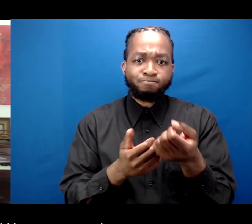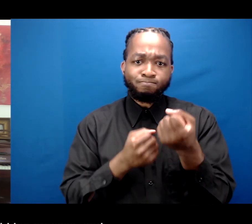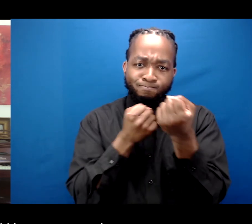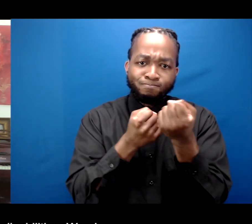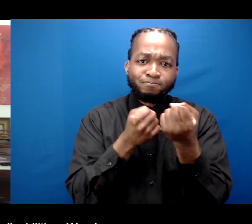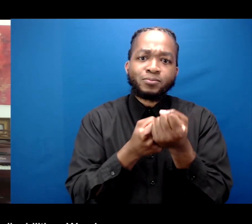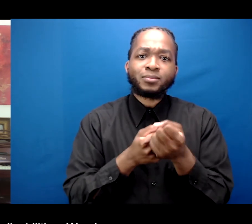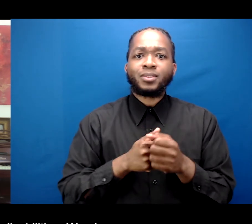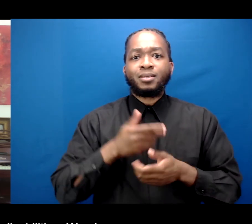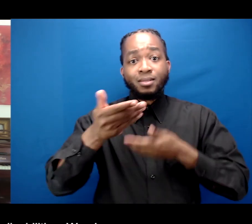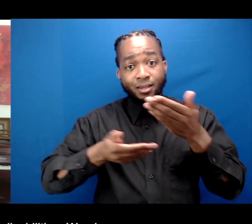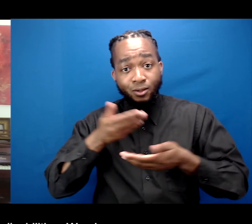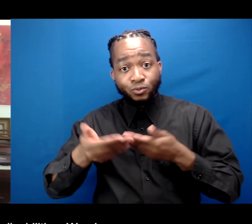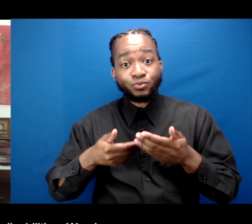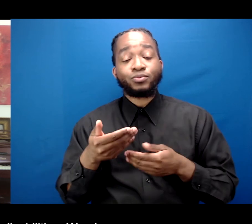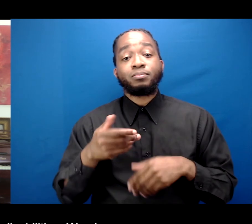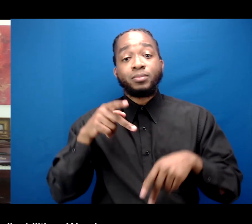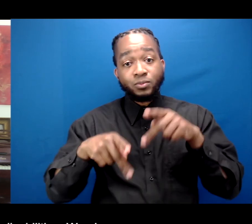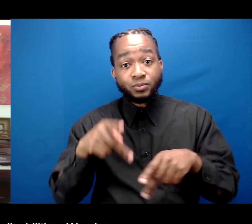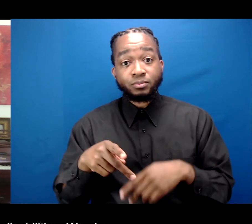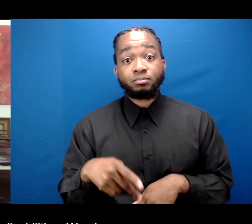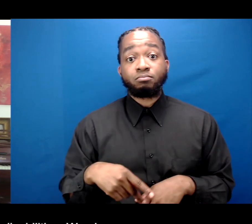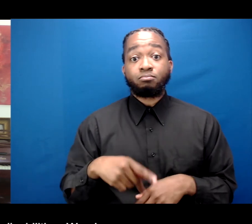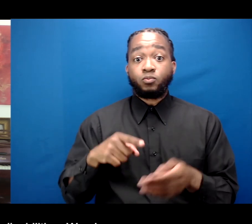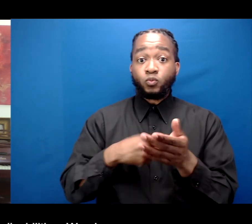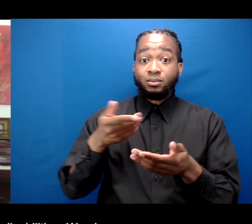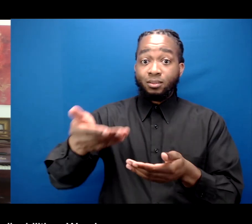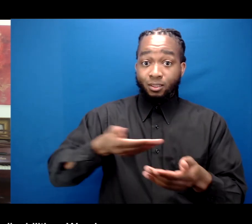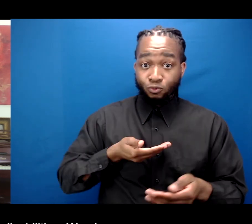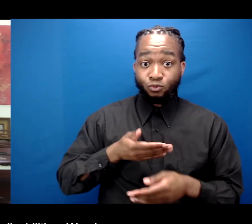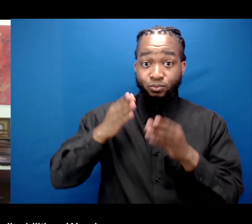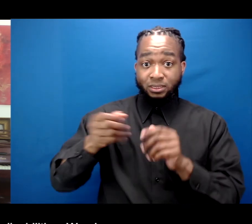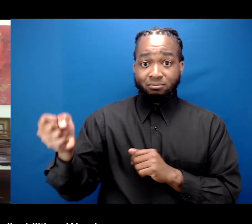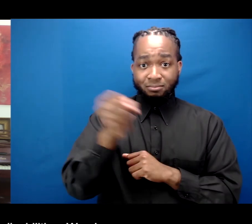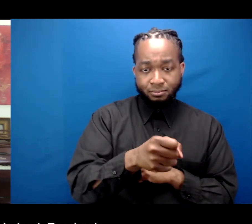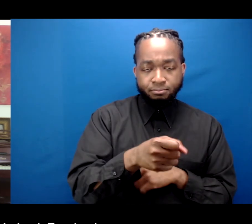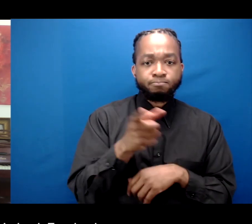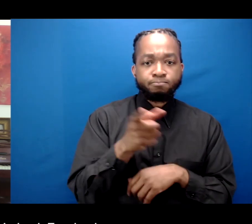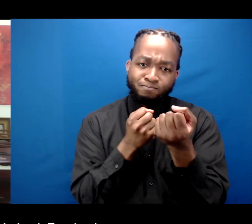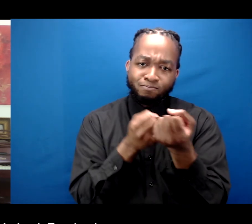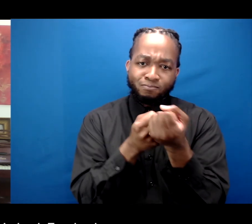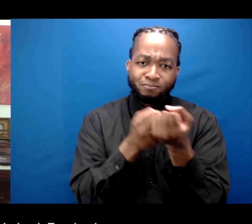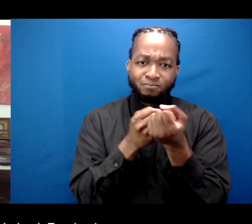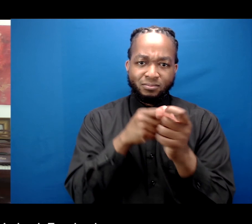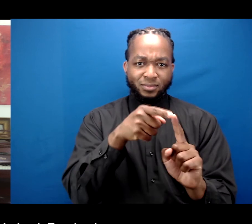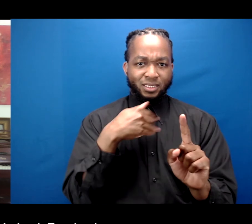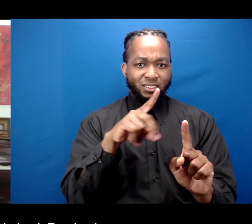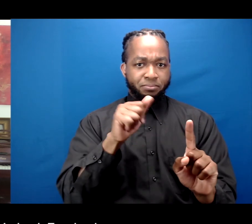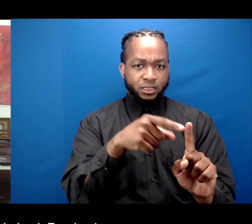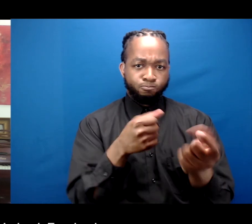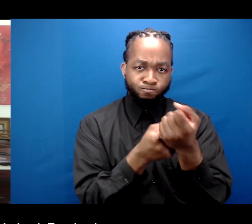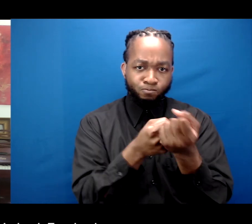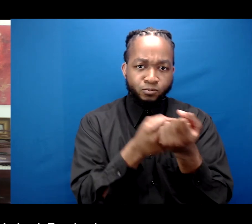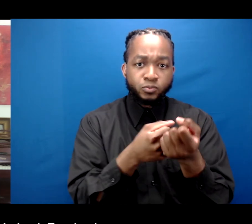accommodations program supports employees with disabilities. We also have an active employee resource group for people with disabilities.